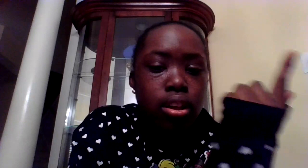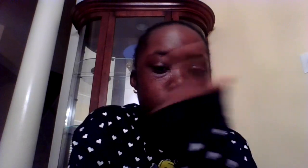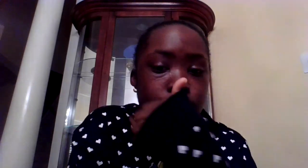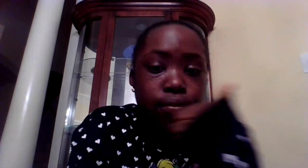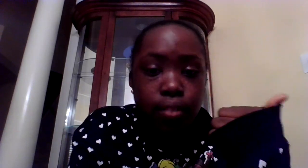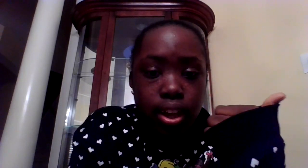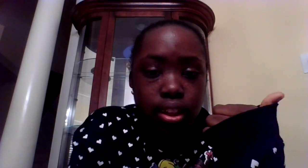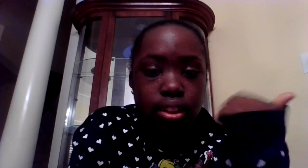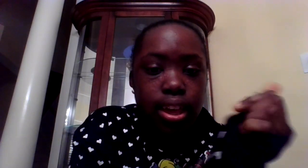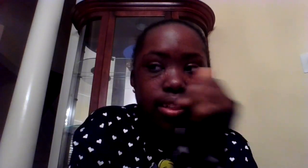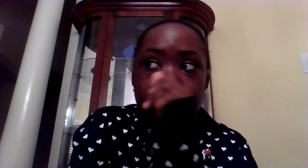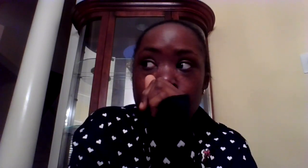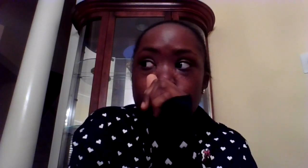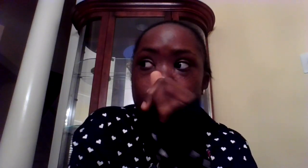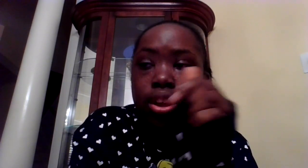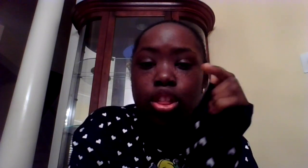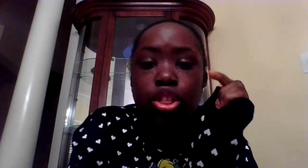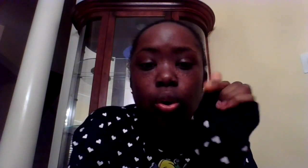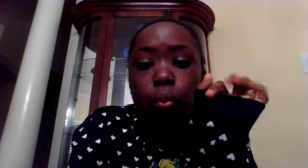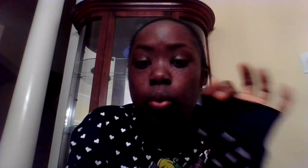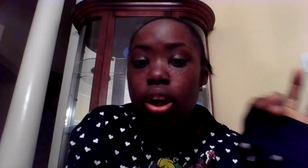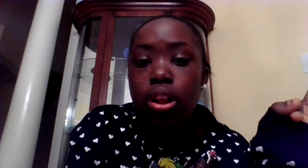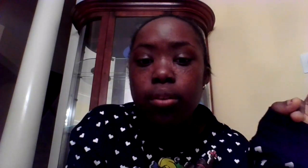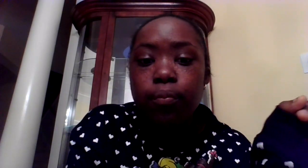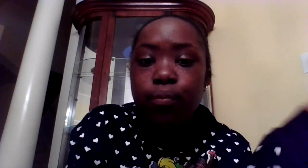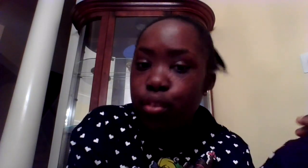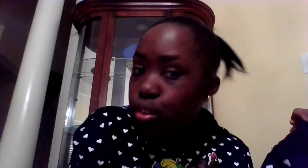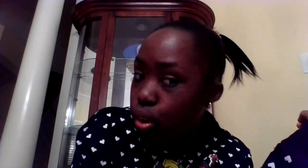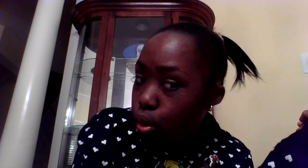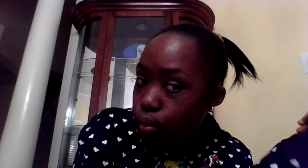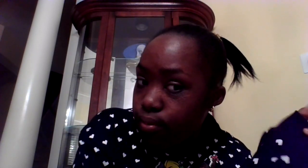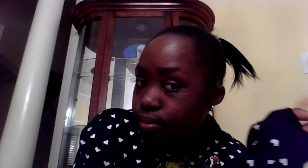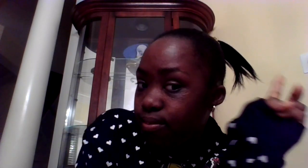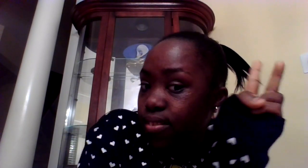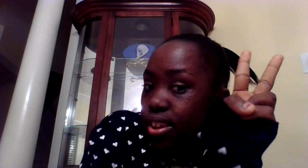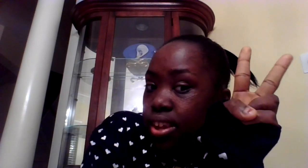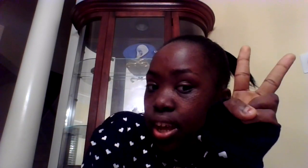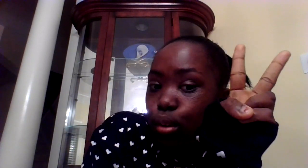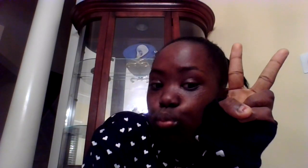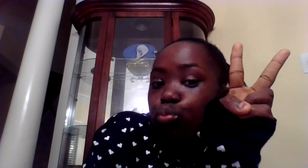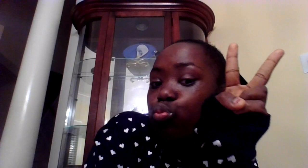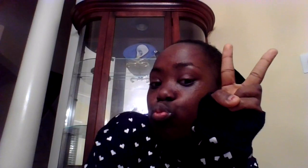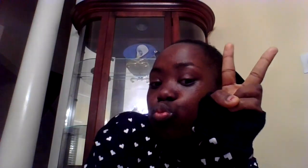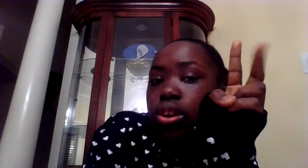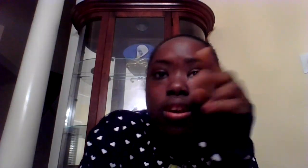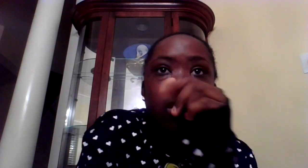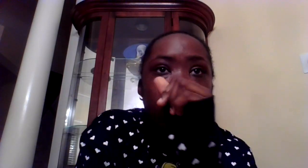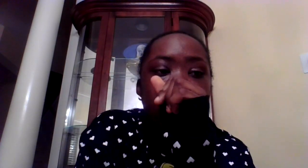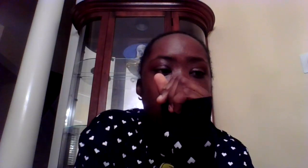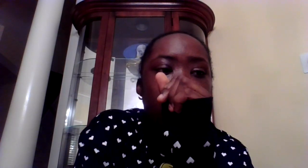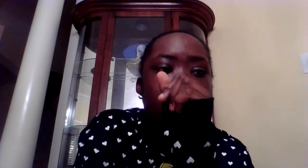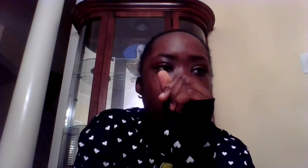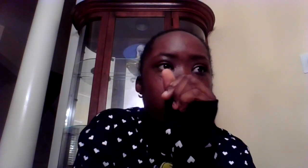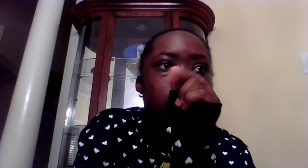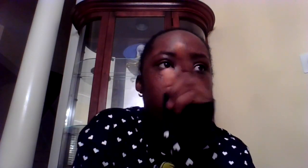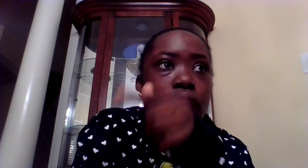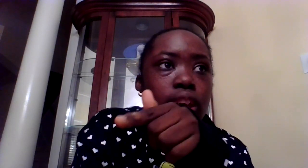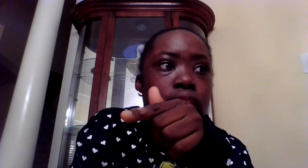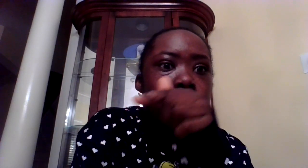In my face, that's blending so well. So, yeah. So today is